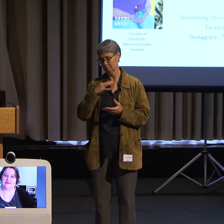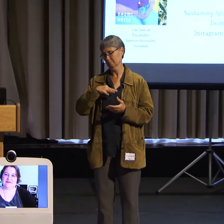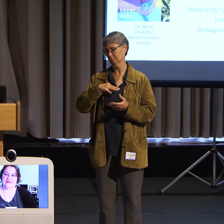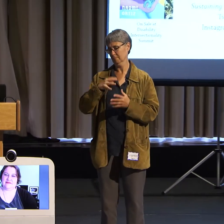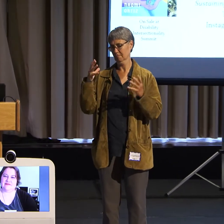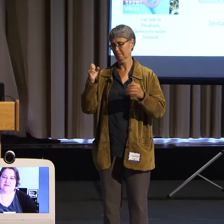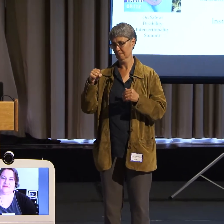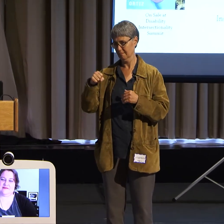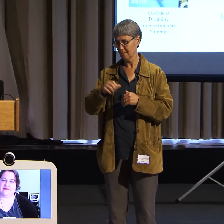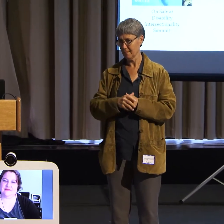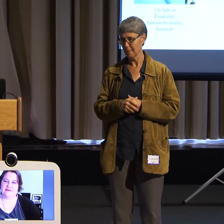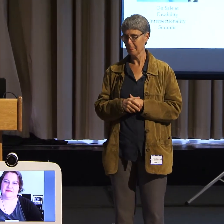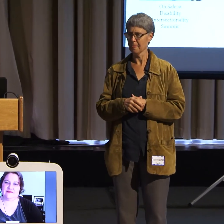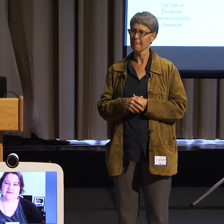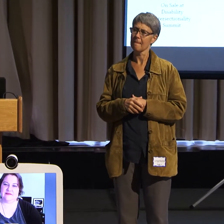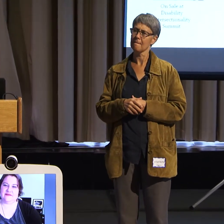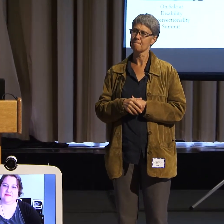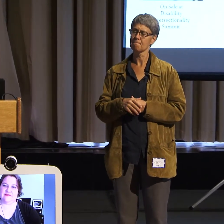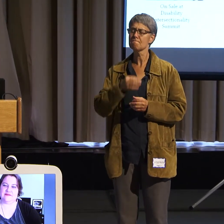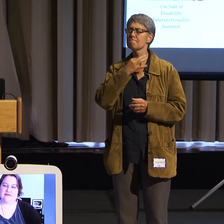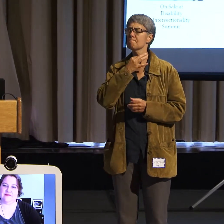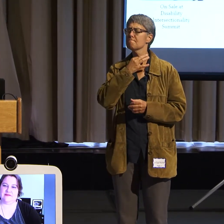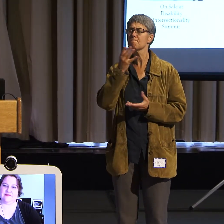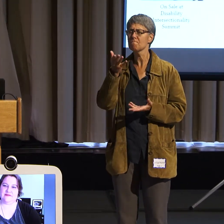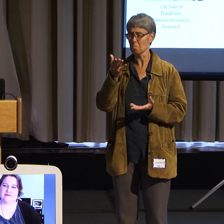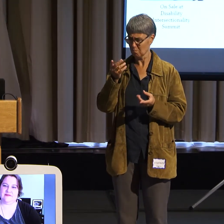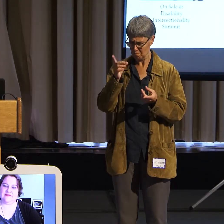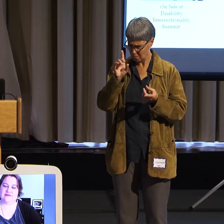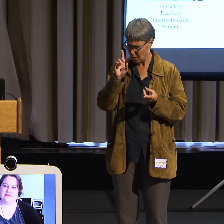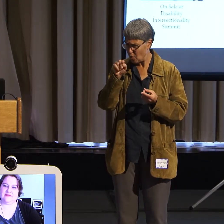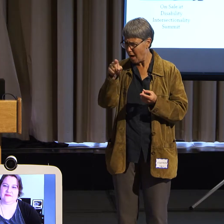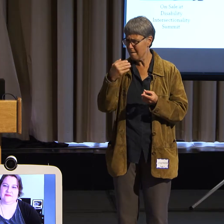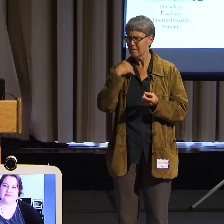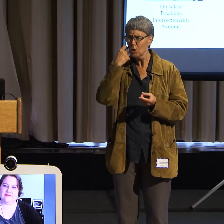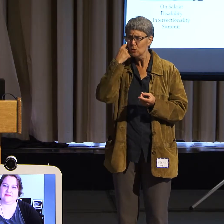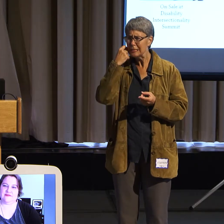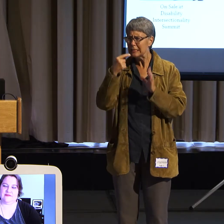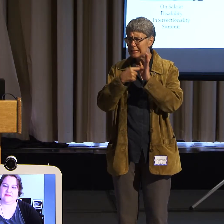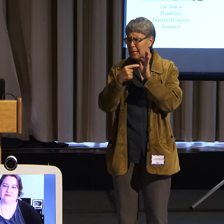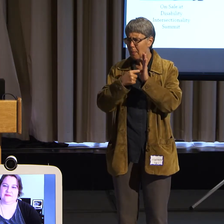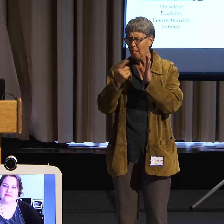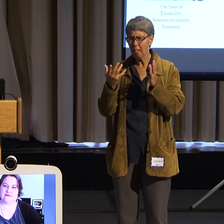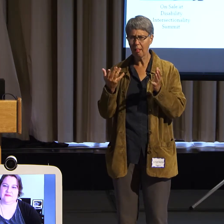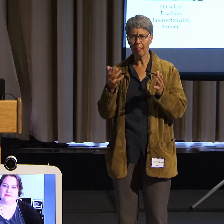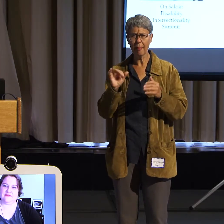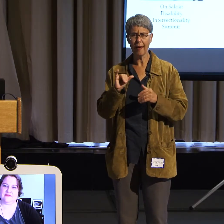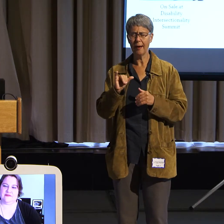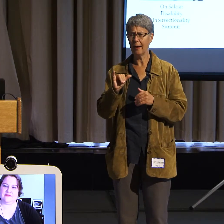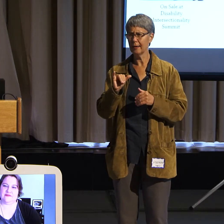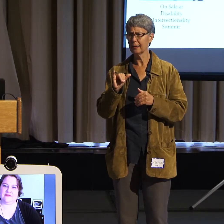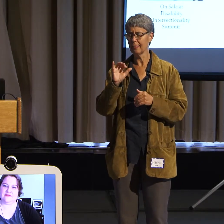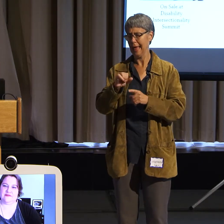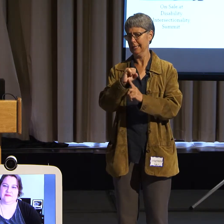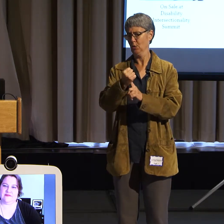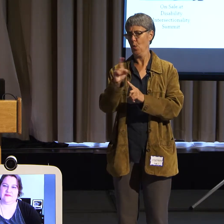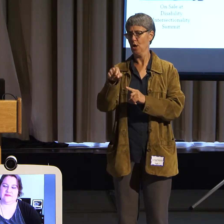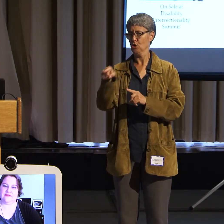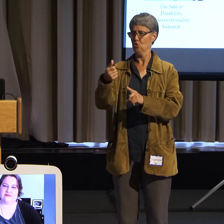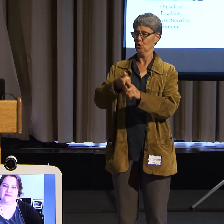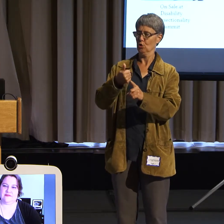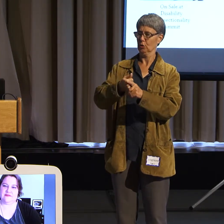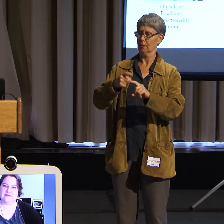give us, for a recent example of a situation where you stopped and said, oh, I